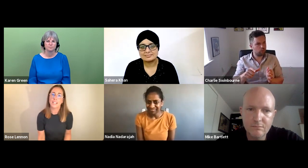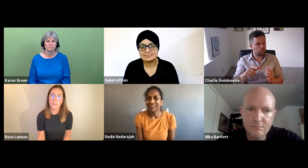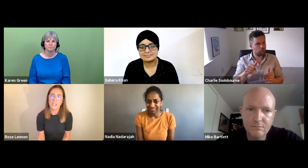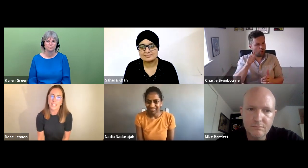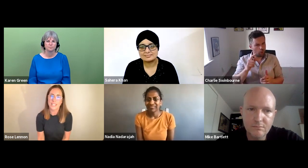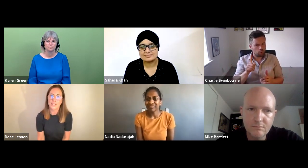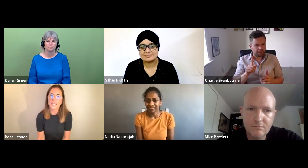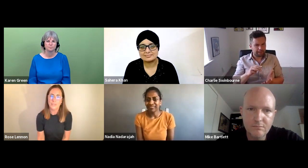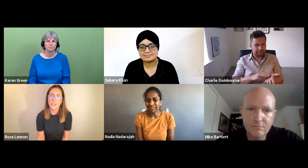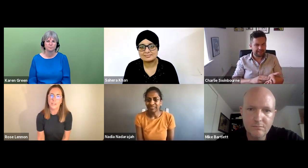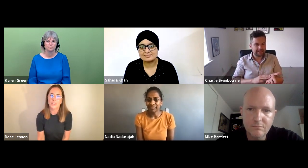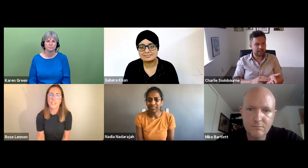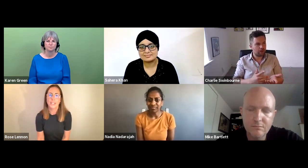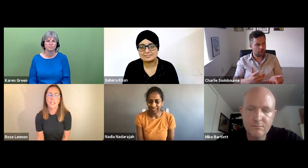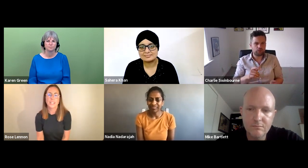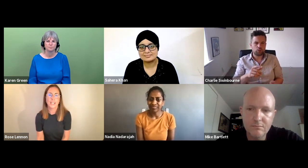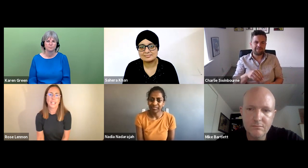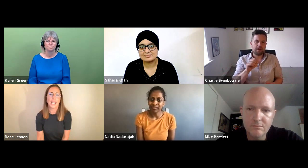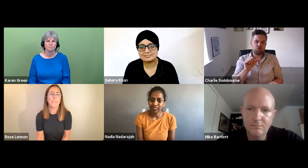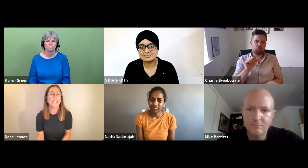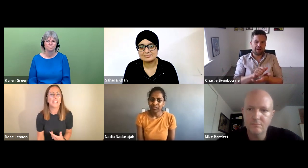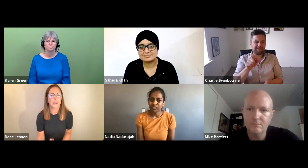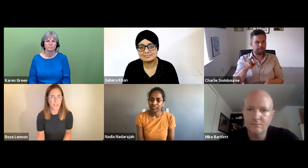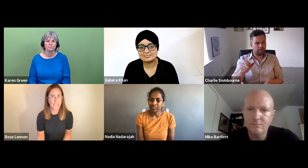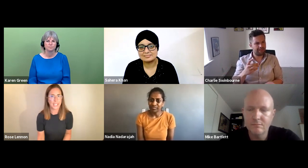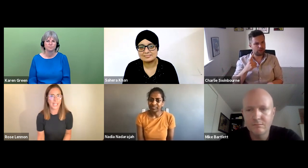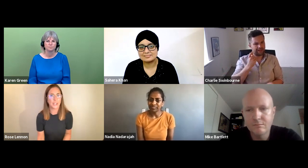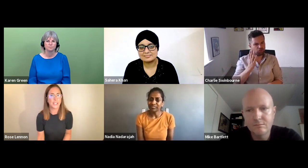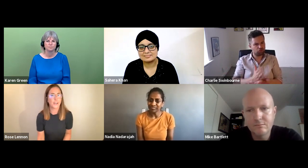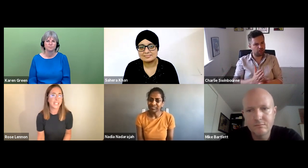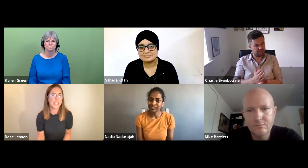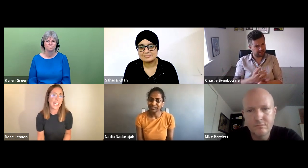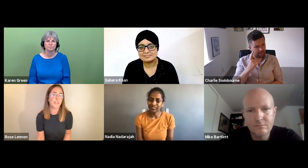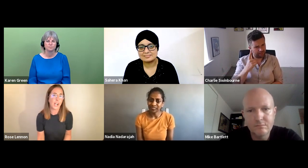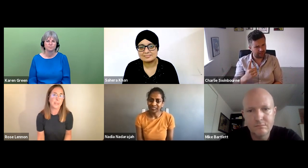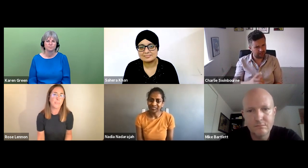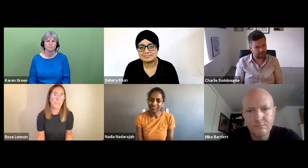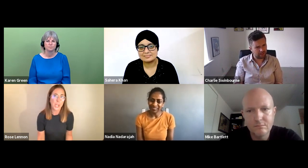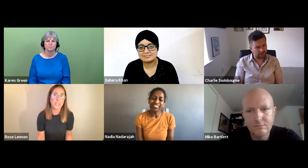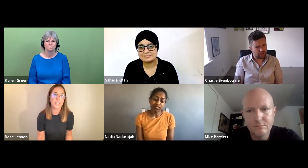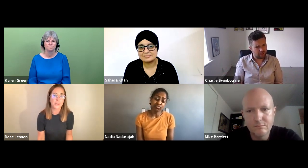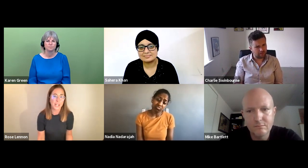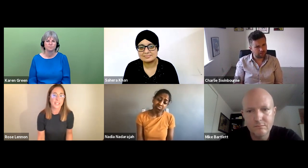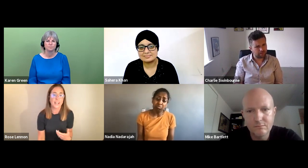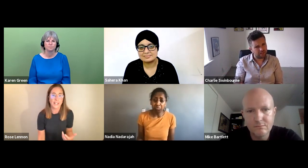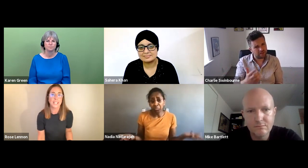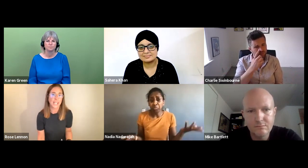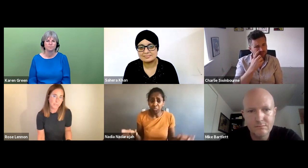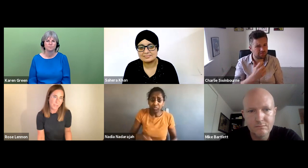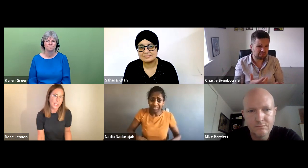other communities. So it's difficult to get meaning across, isn't it? In trying to get the right person to trust to understand and read